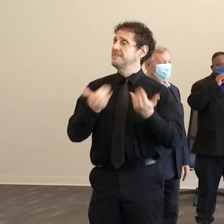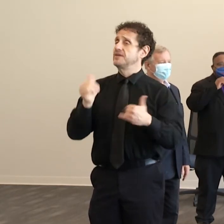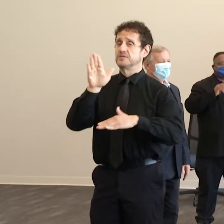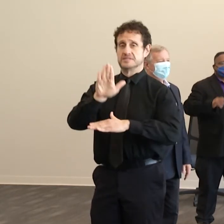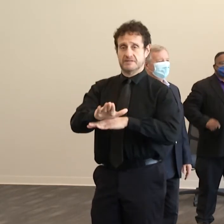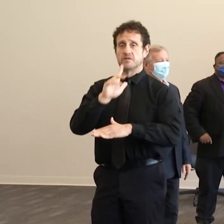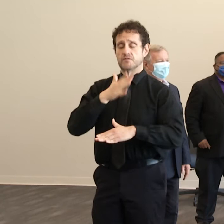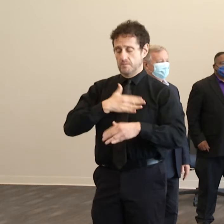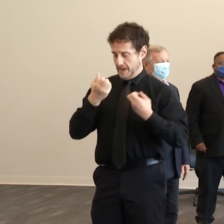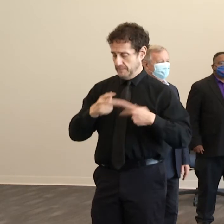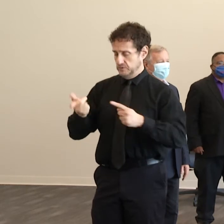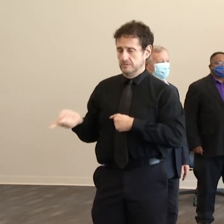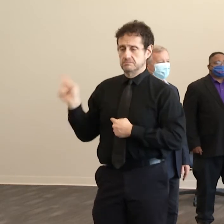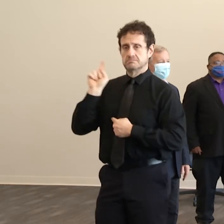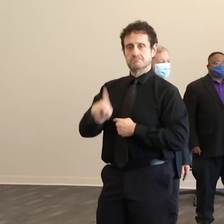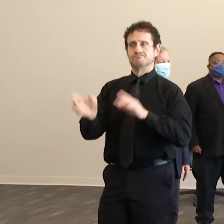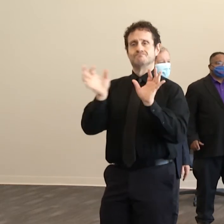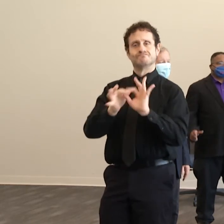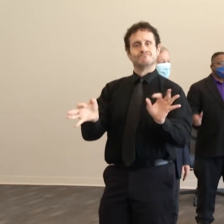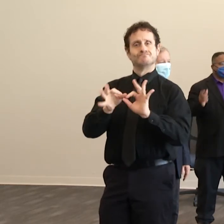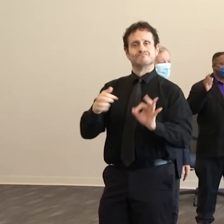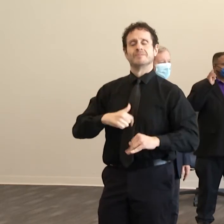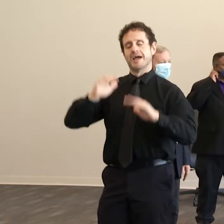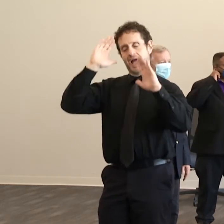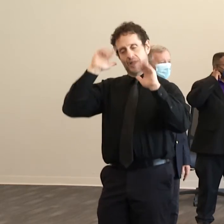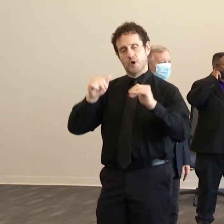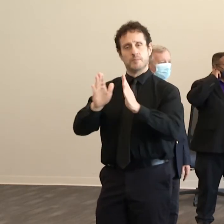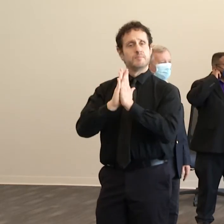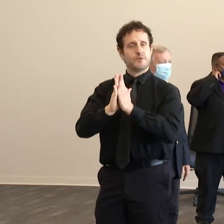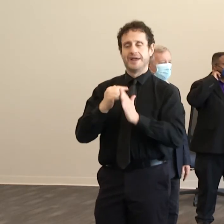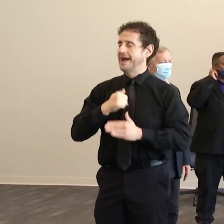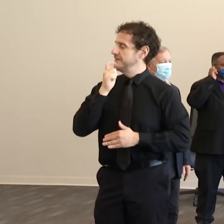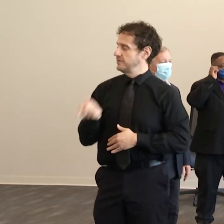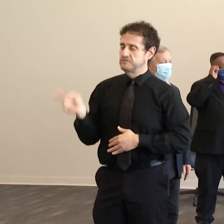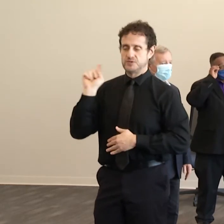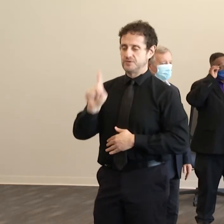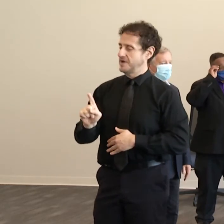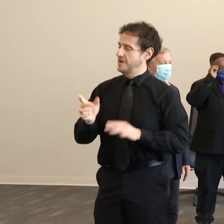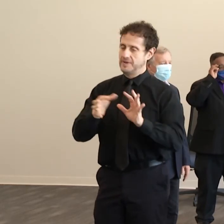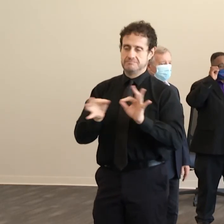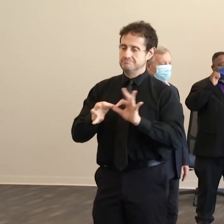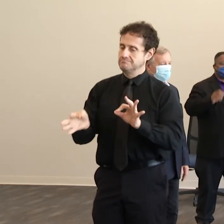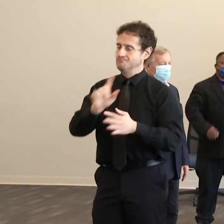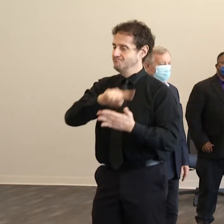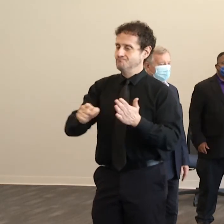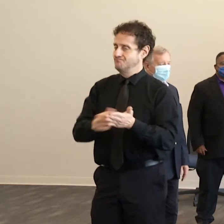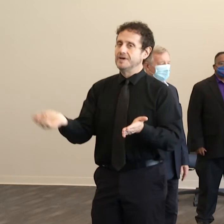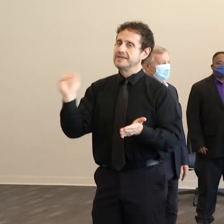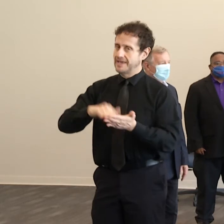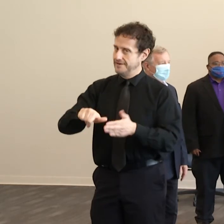and I'm hoping and pray that I don't have to get up and say this again another time. Thank you. Thank you very